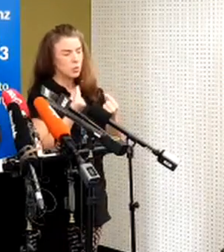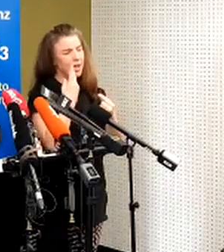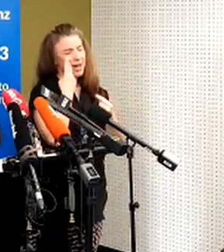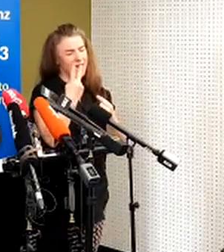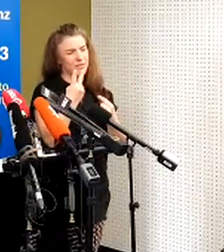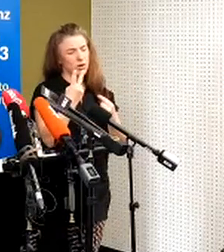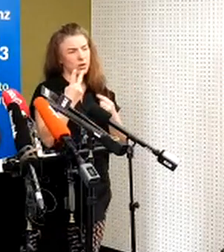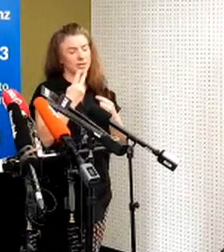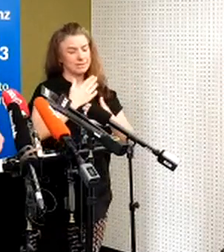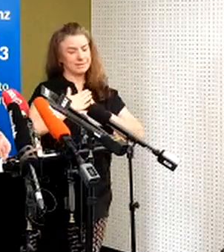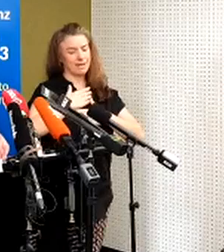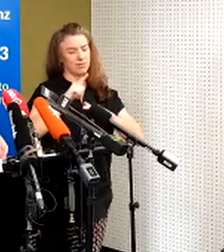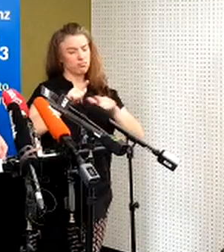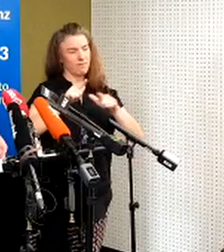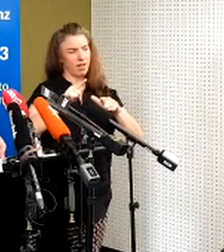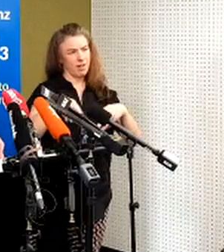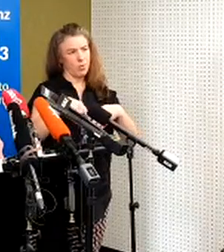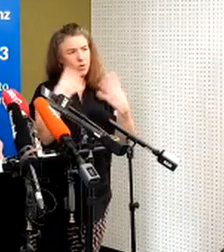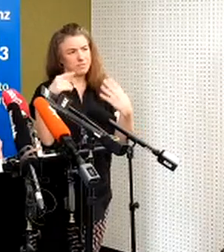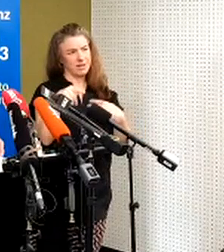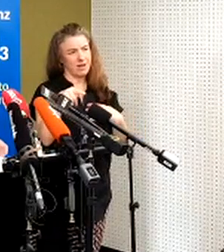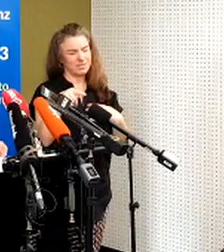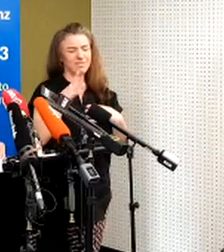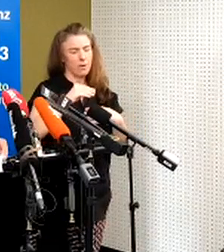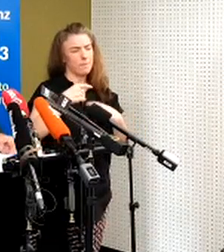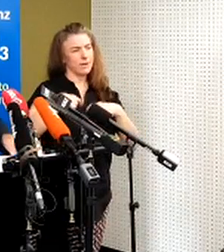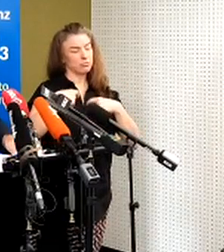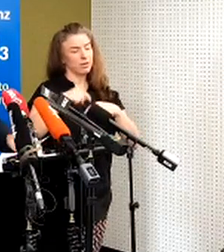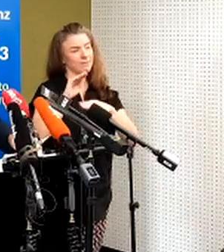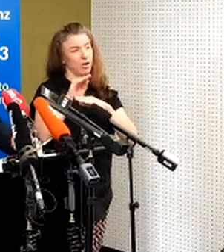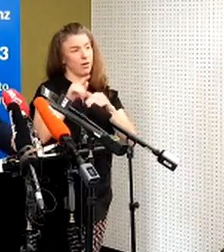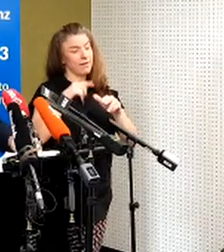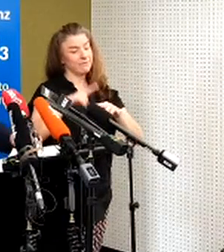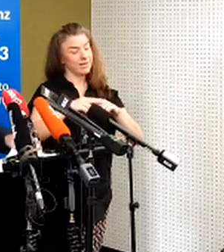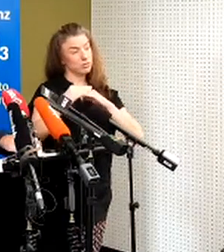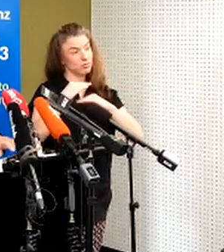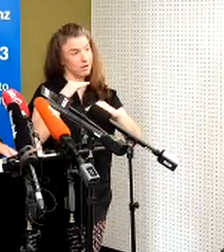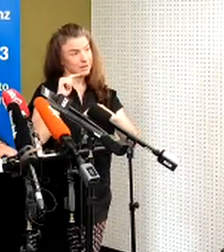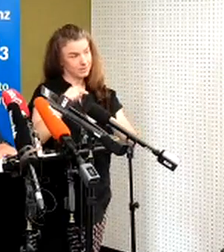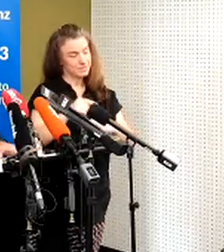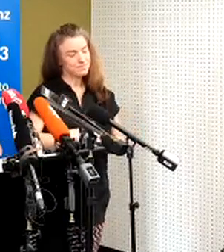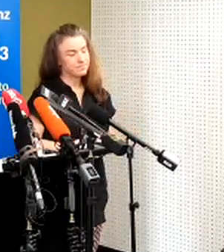of Foreign Affairs and Trade's Safe Travel website.